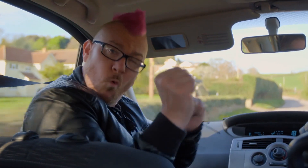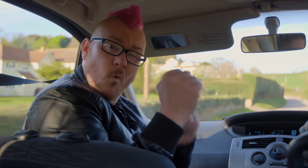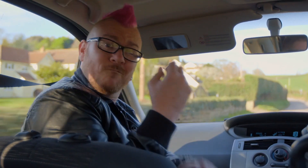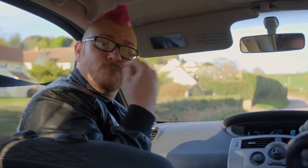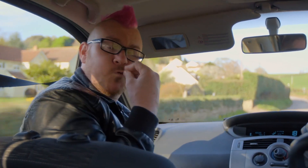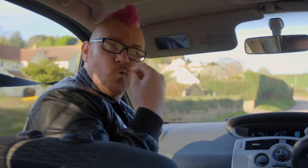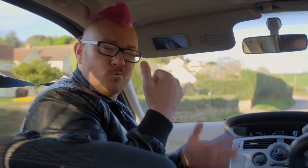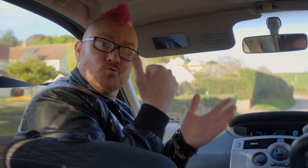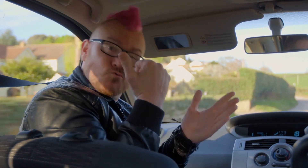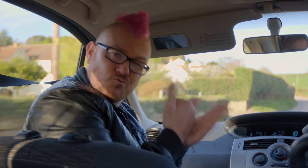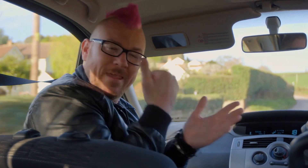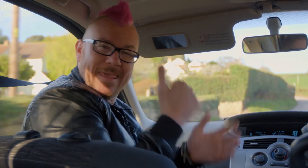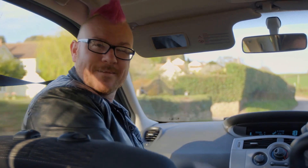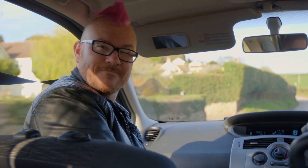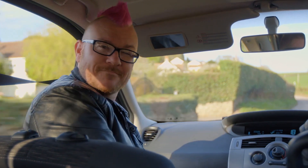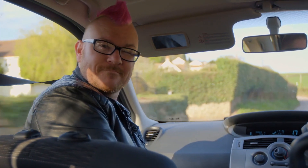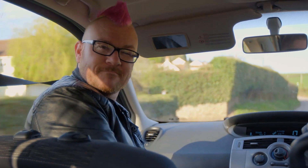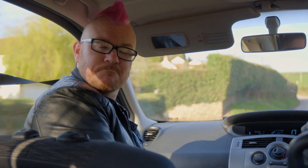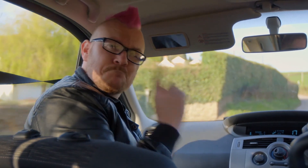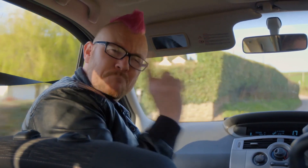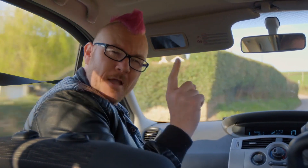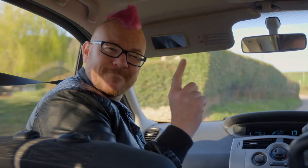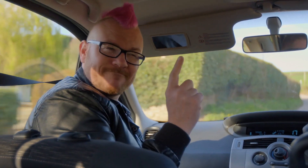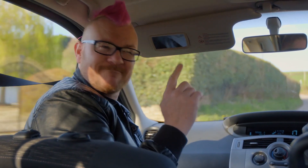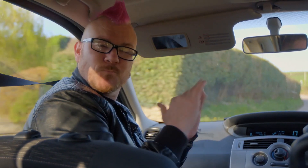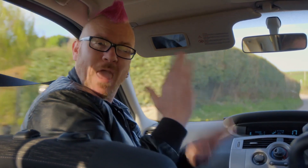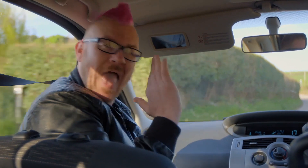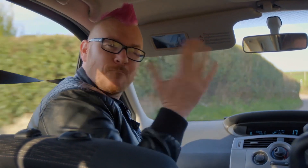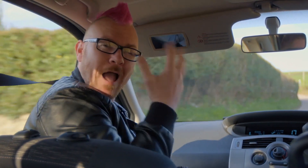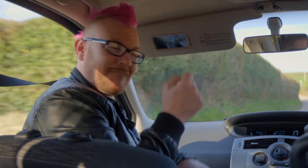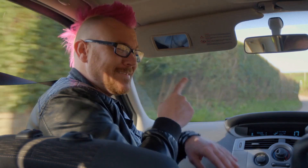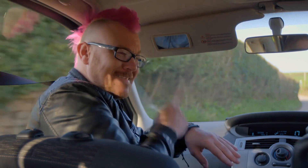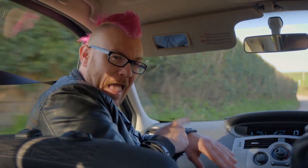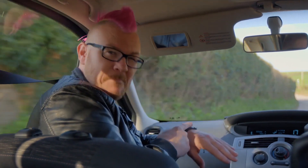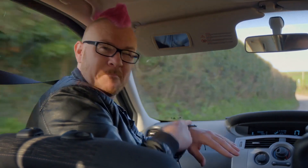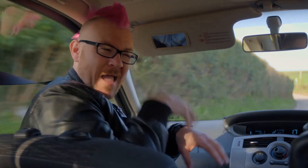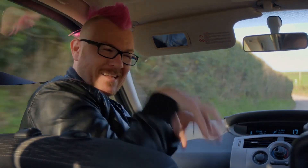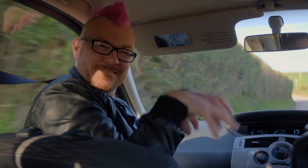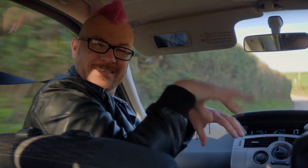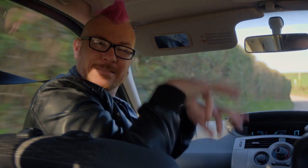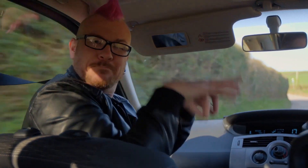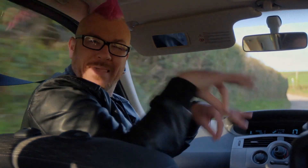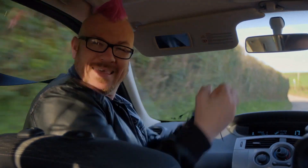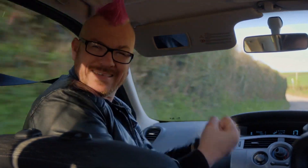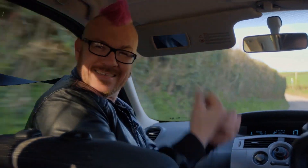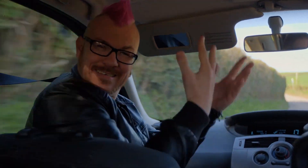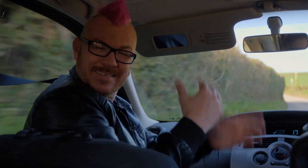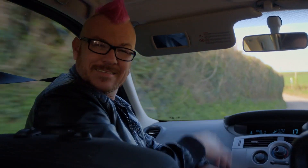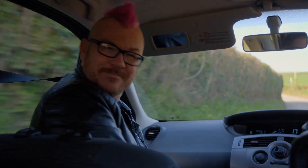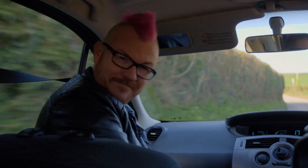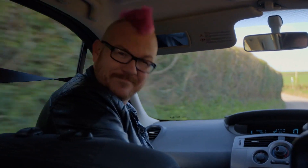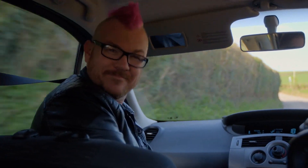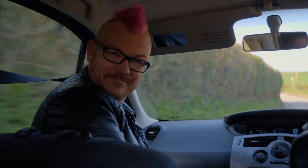Growing your own food is great, but not everyone has the time or land to do